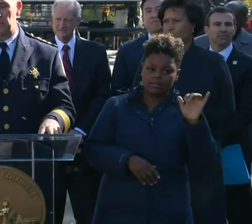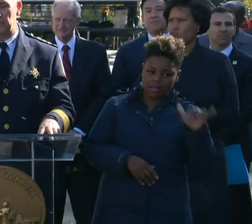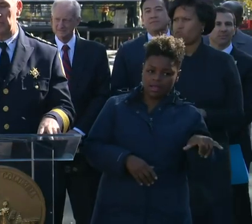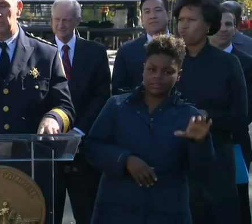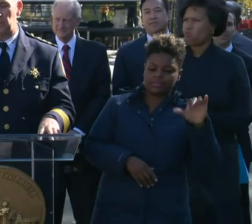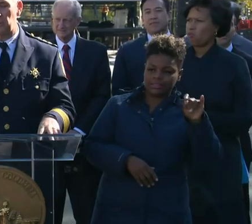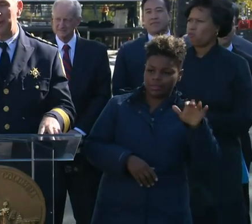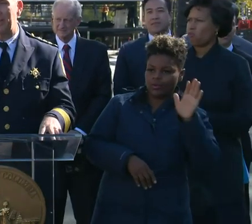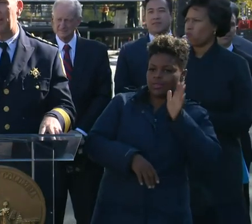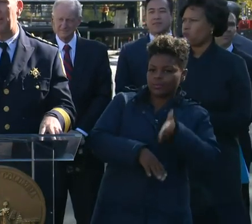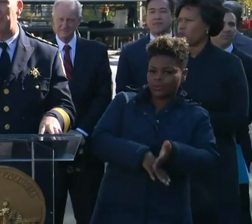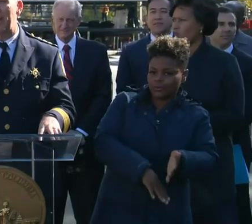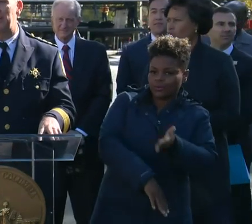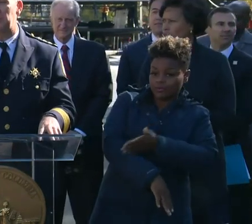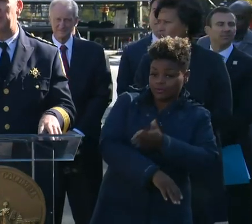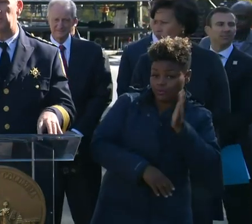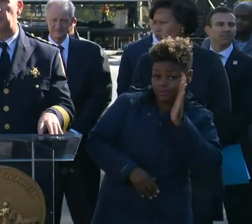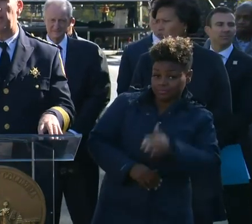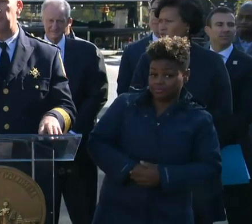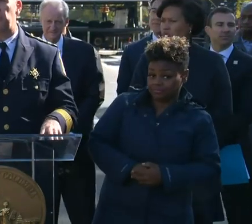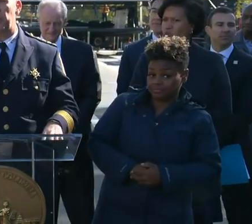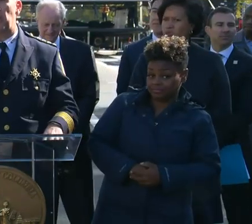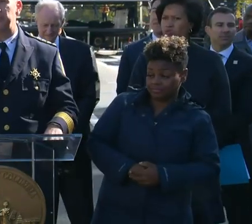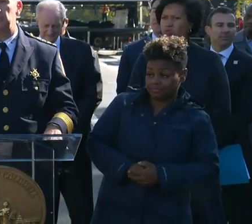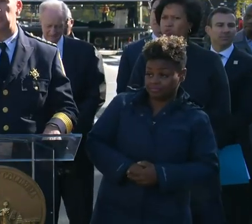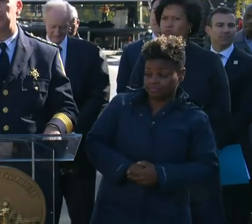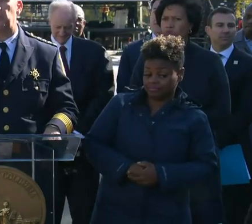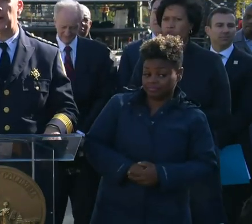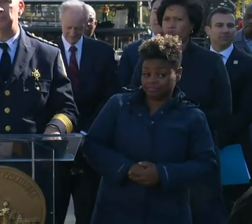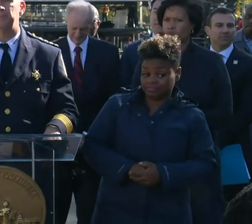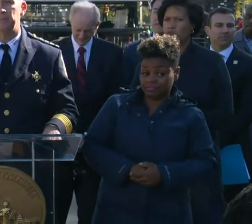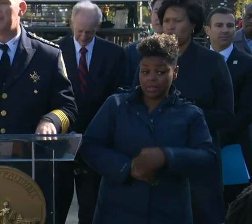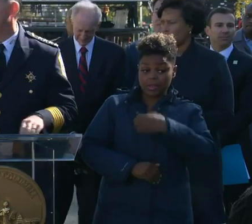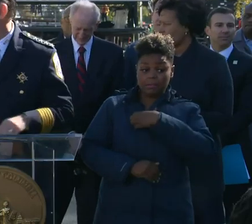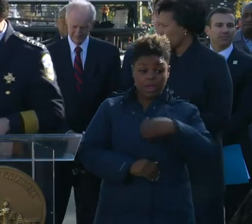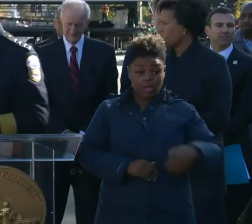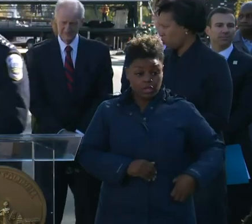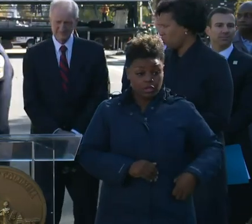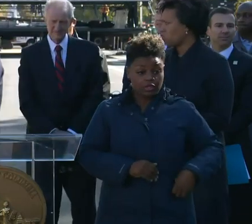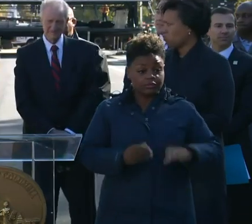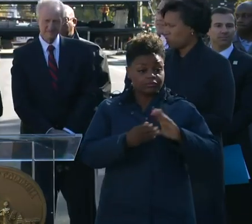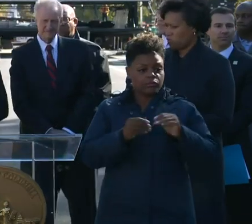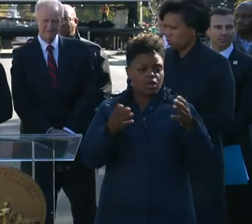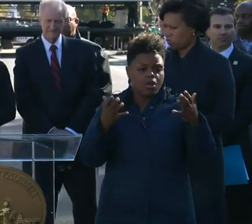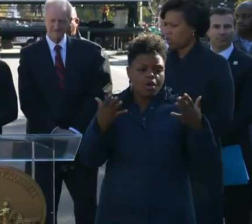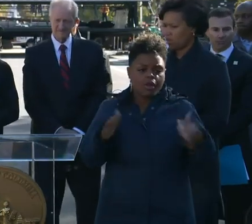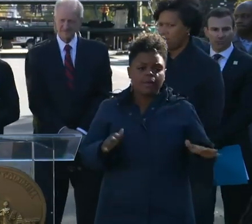the mayor suggested this already, in my estimation, went off extremely well.